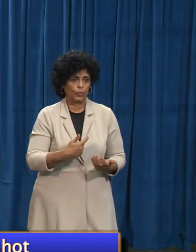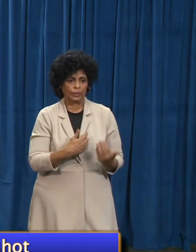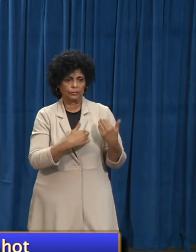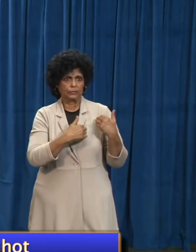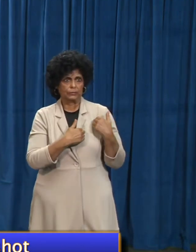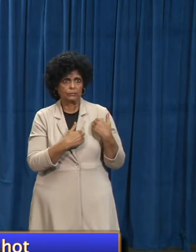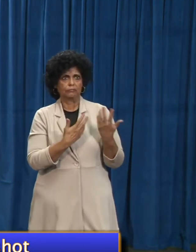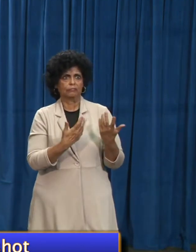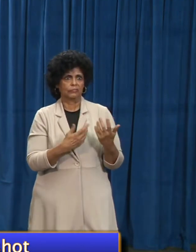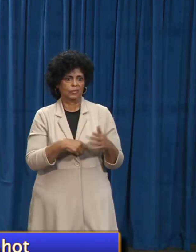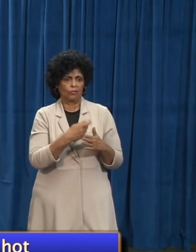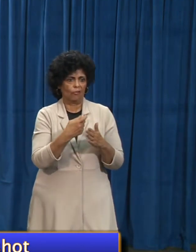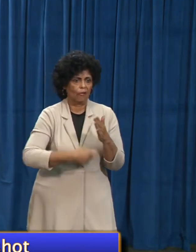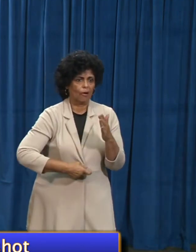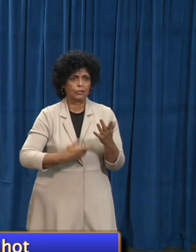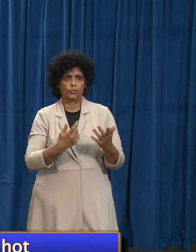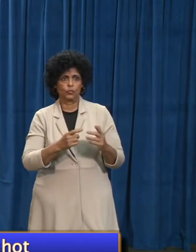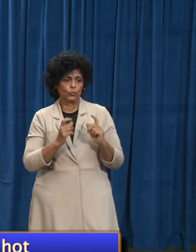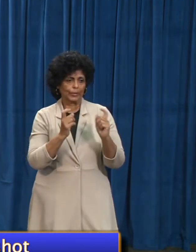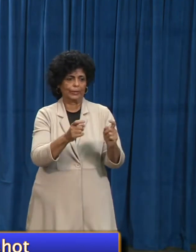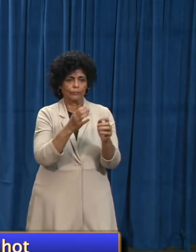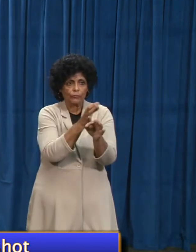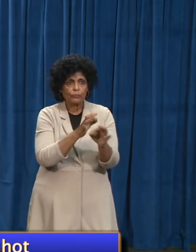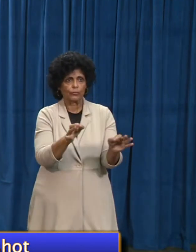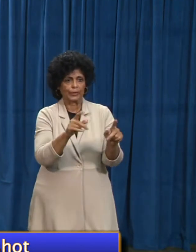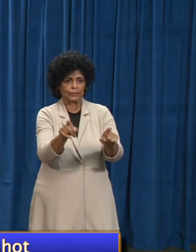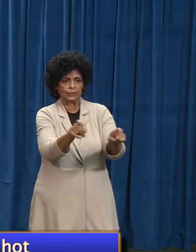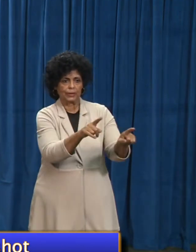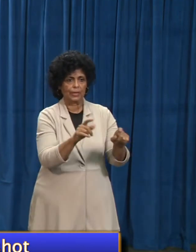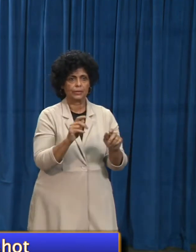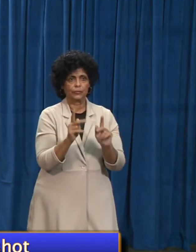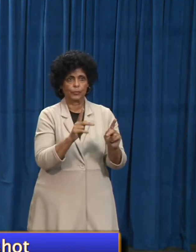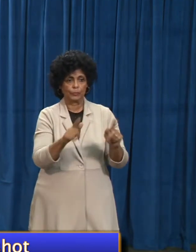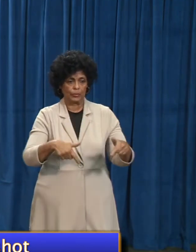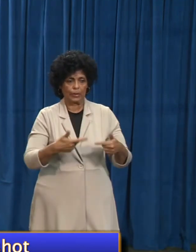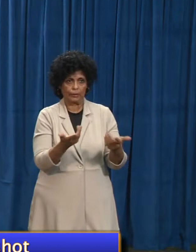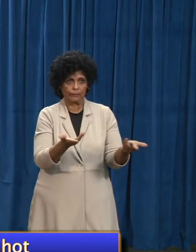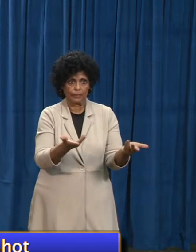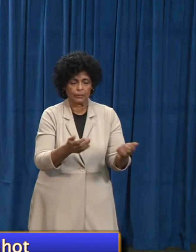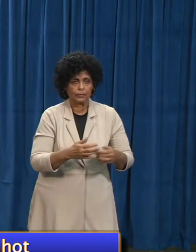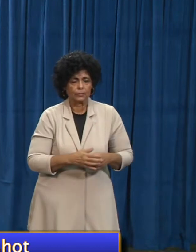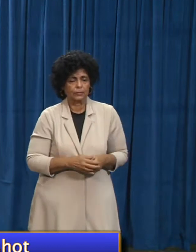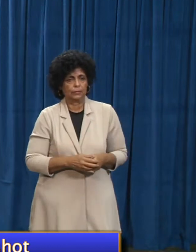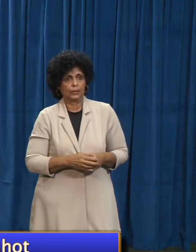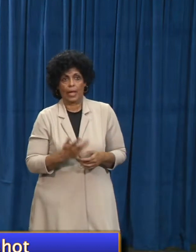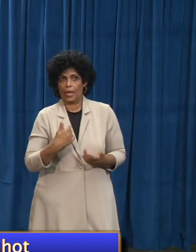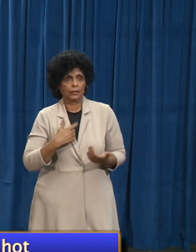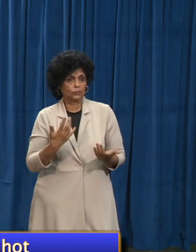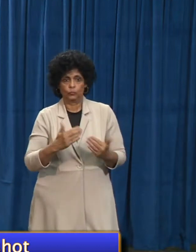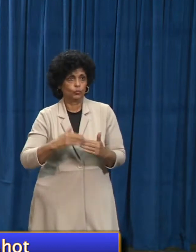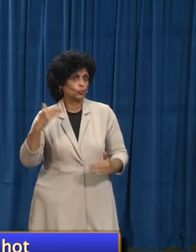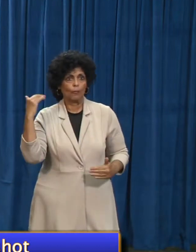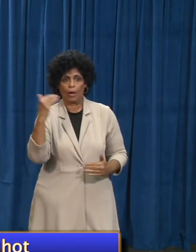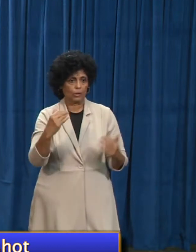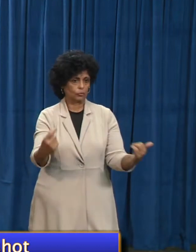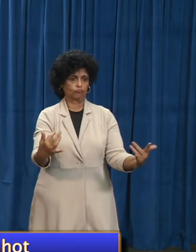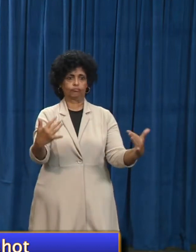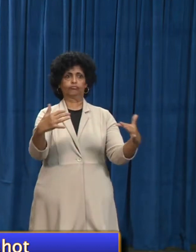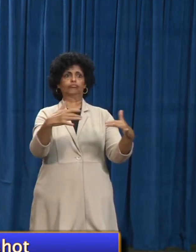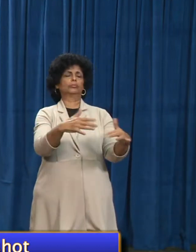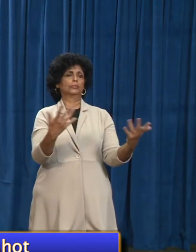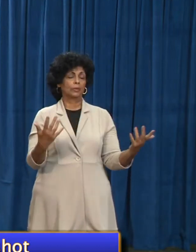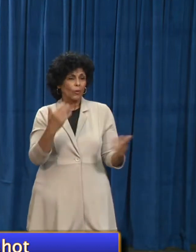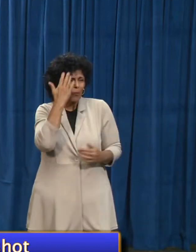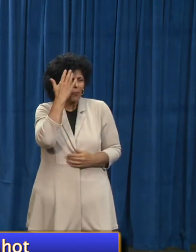of providing free testing to residents. And we're being overwhelmed because of the visitation, the